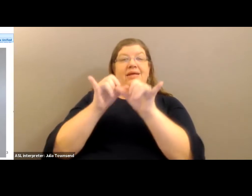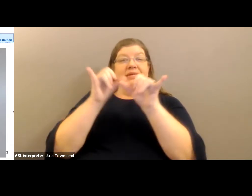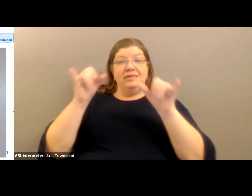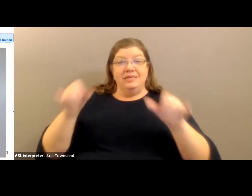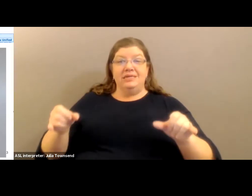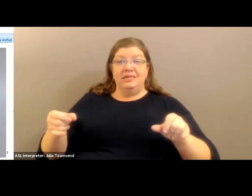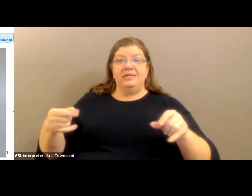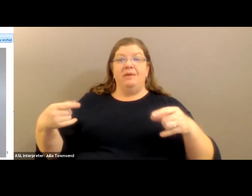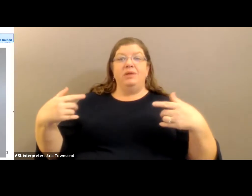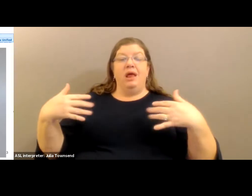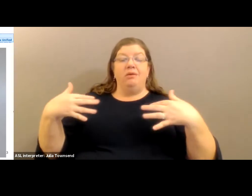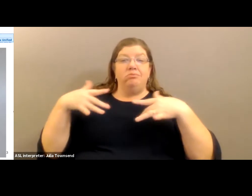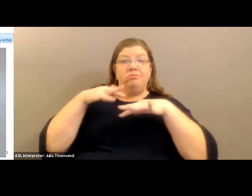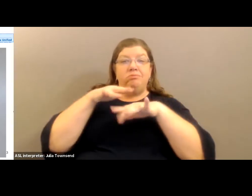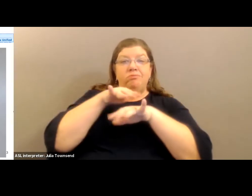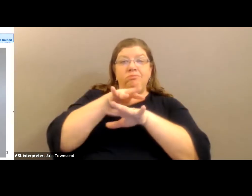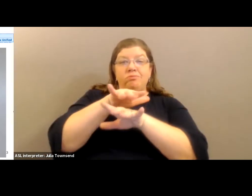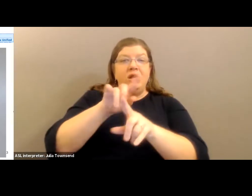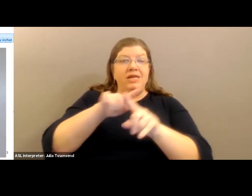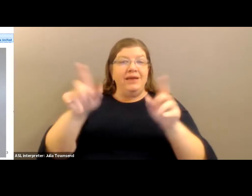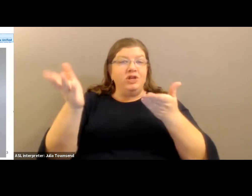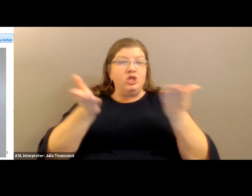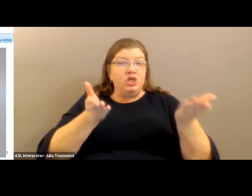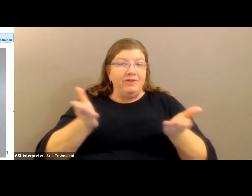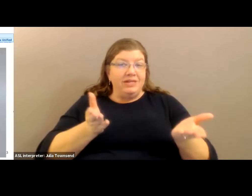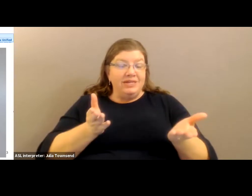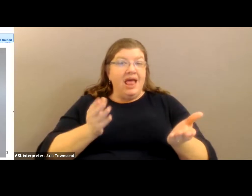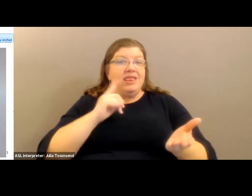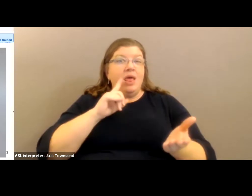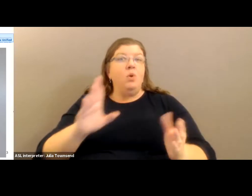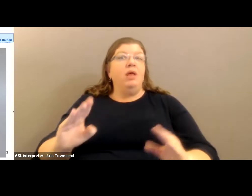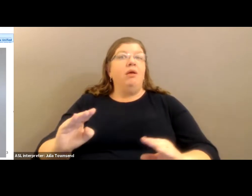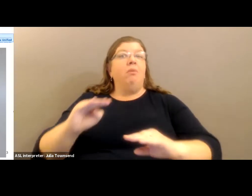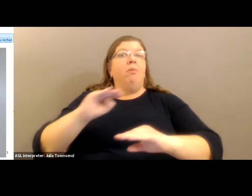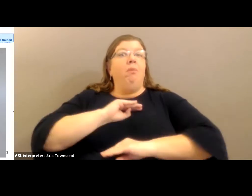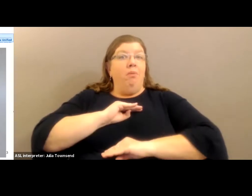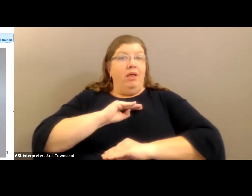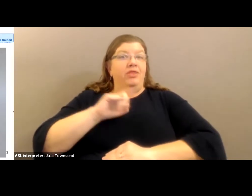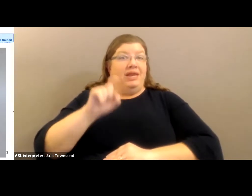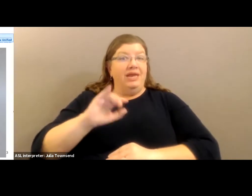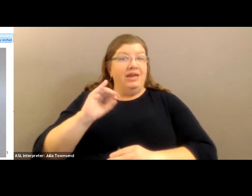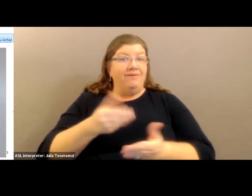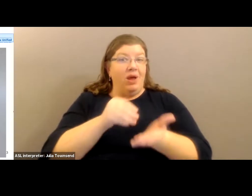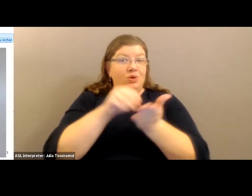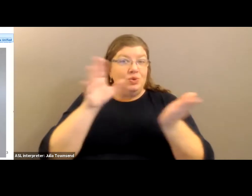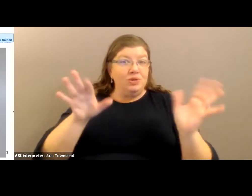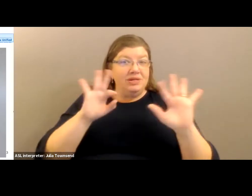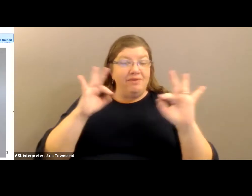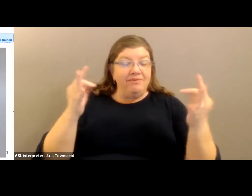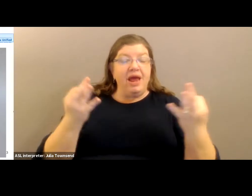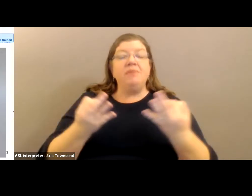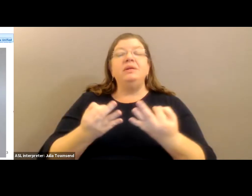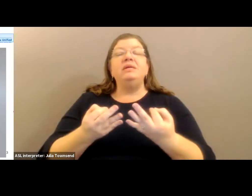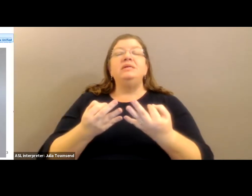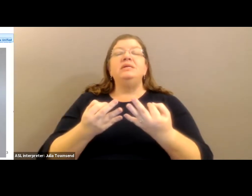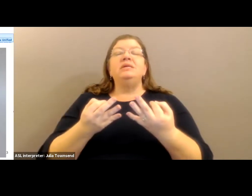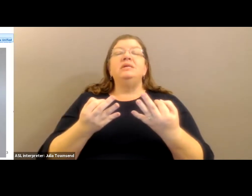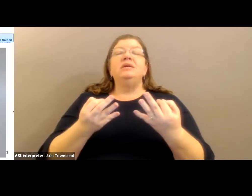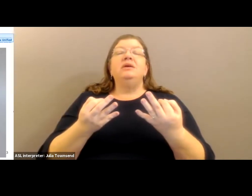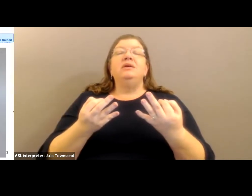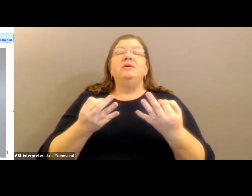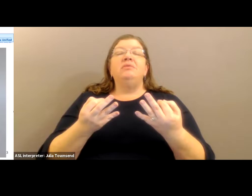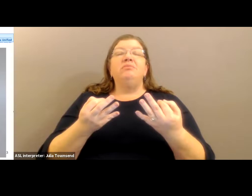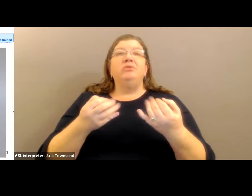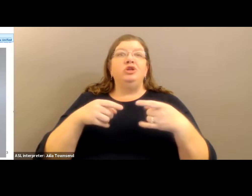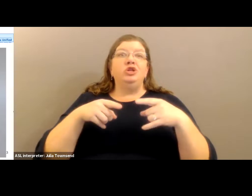of school-based mental health services that's sufficient to meet the needs of our students and families